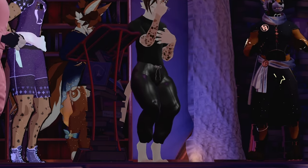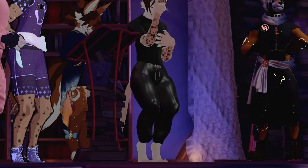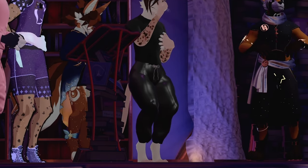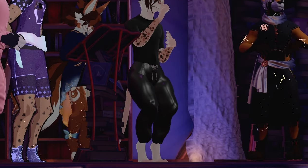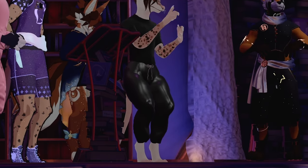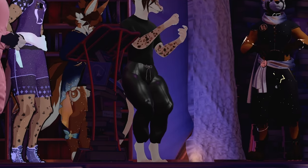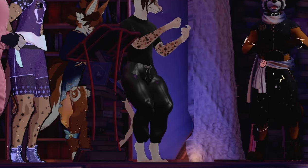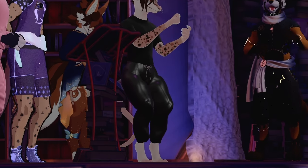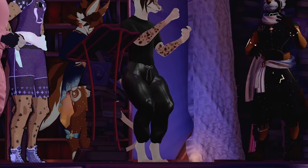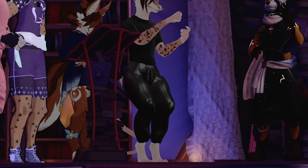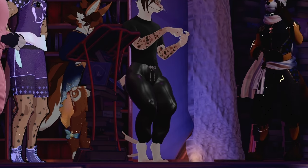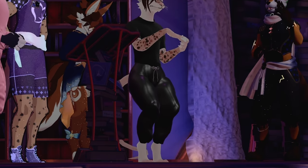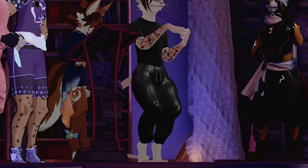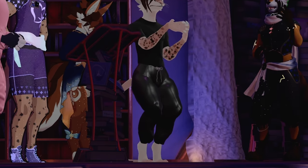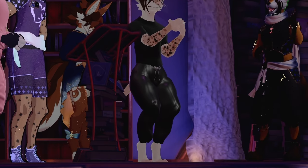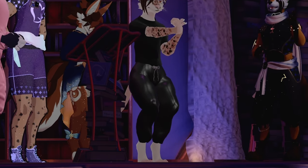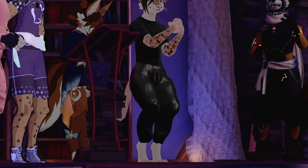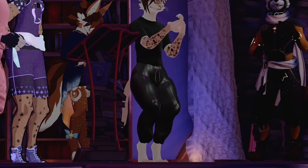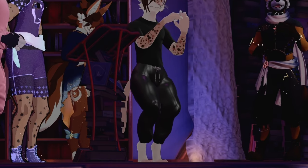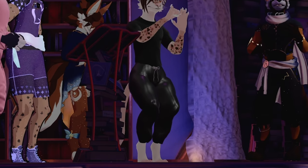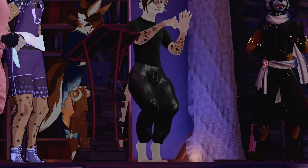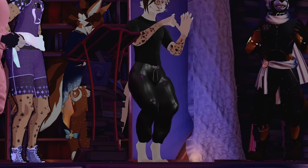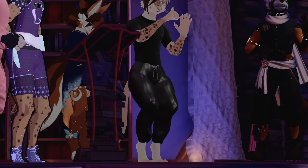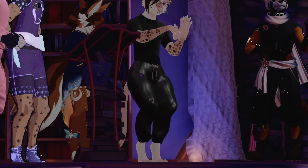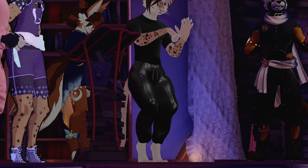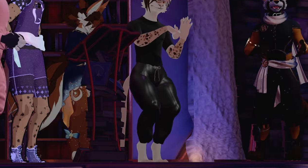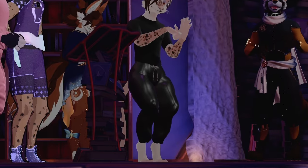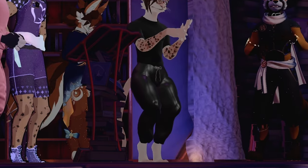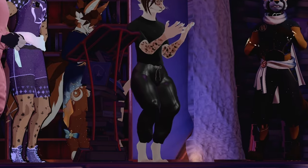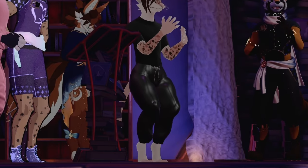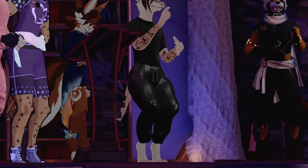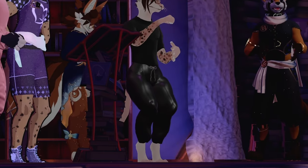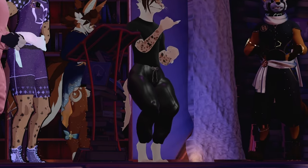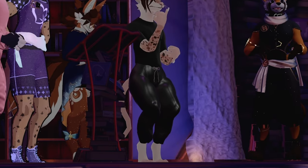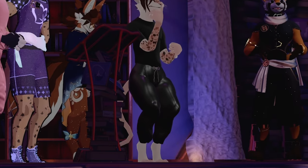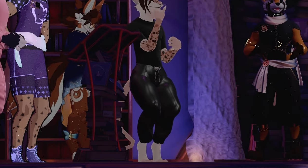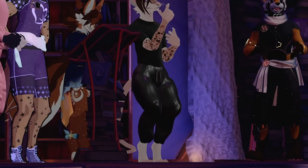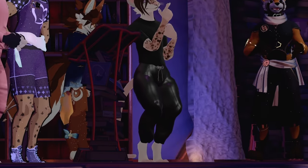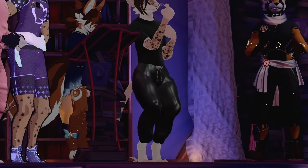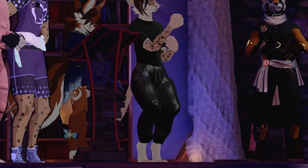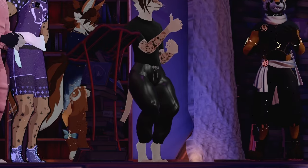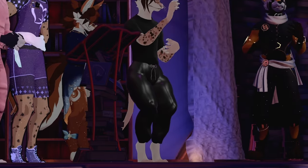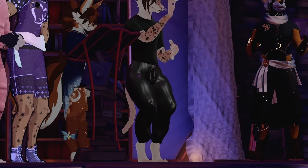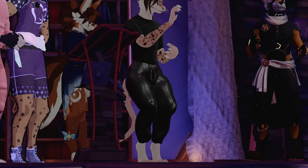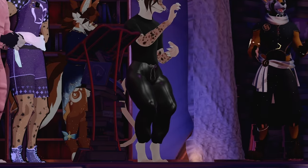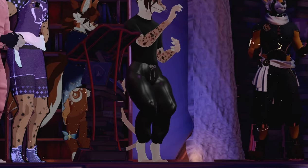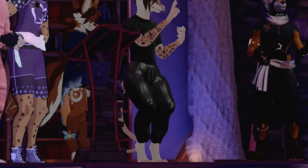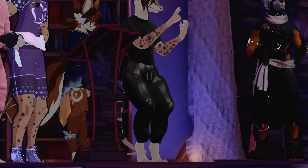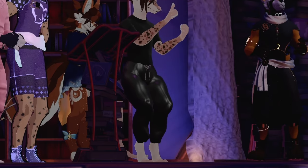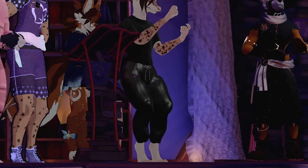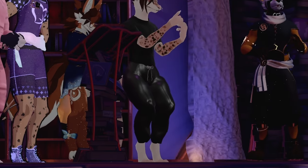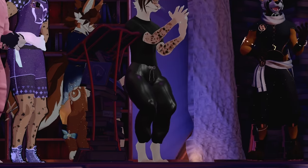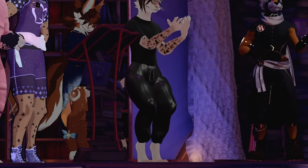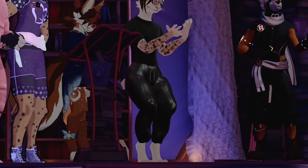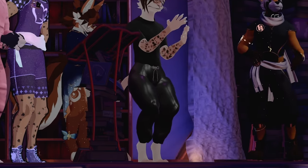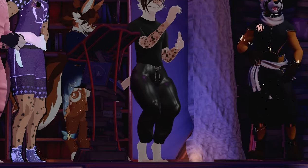channels. But yeah, if you are looking for a specific lesson or just kind of trying to learn how to start off, by all